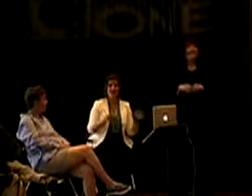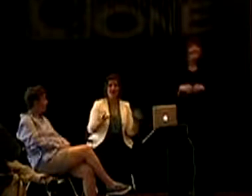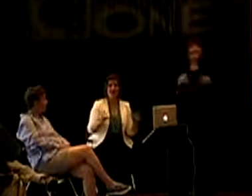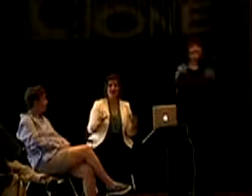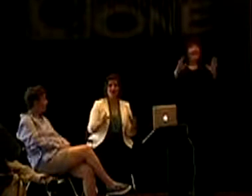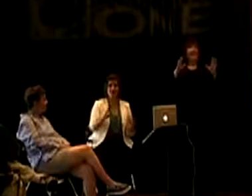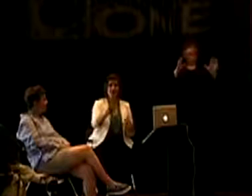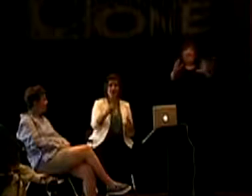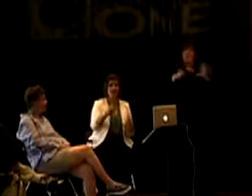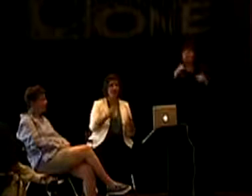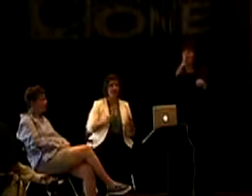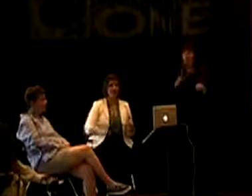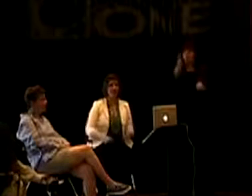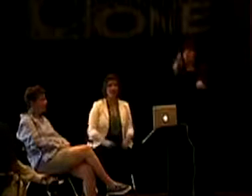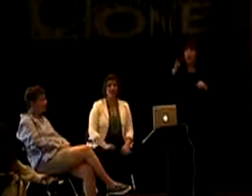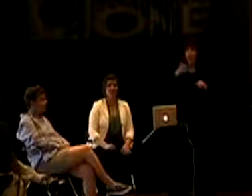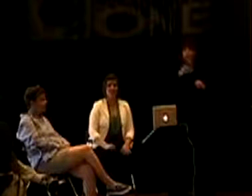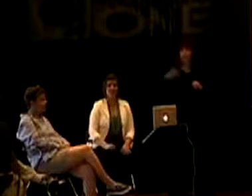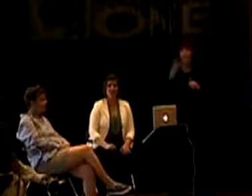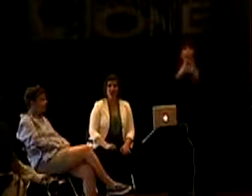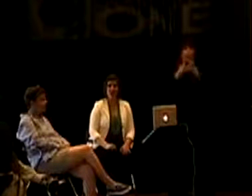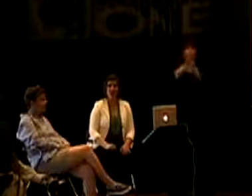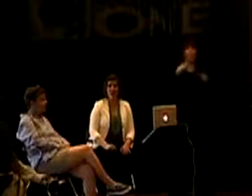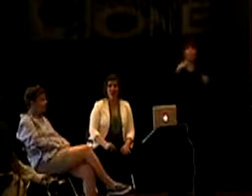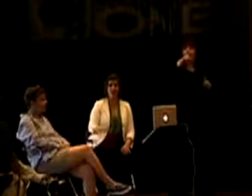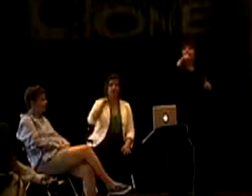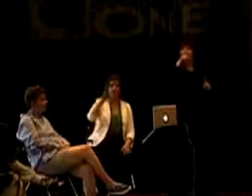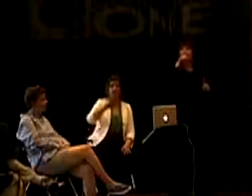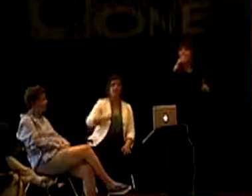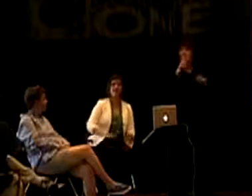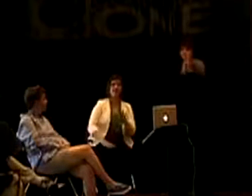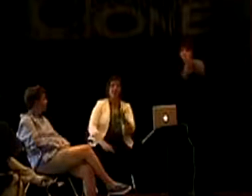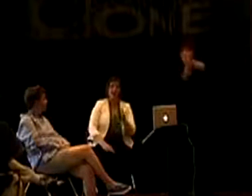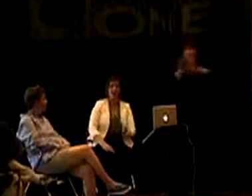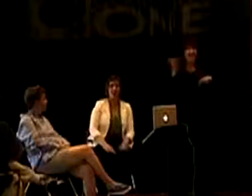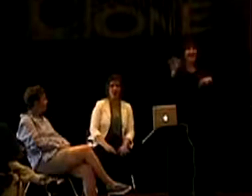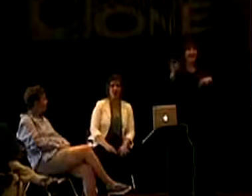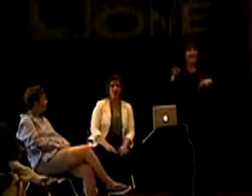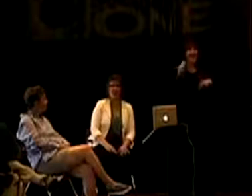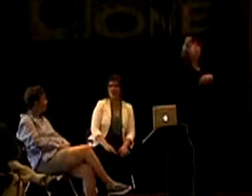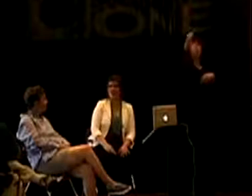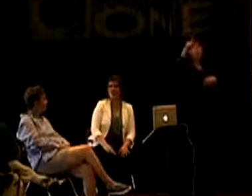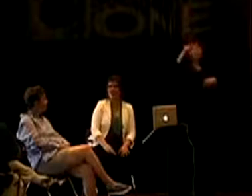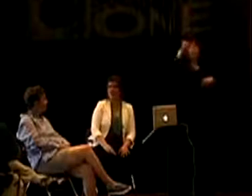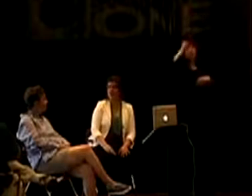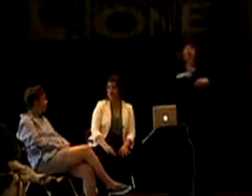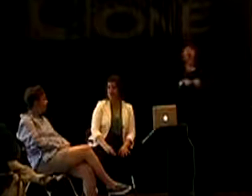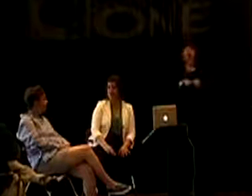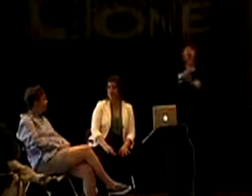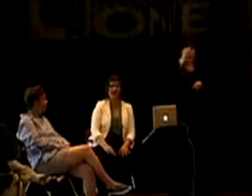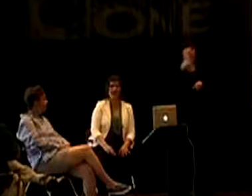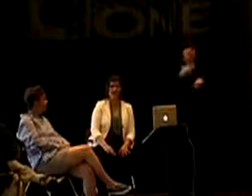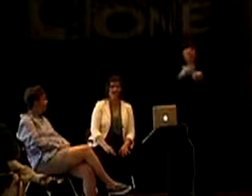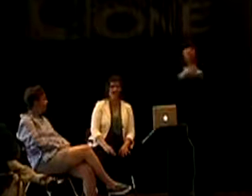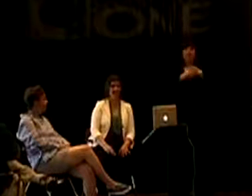Every once in a while, I'm sure we'll get a couple of questions in from the Twitter audience, and I'll get a signal from the back of the room that lets us know that that's happening, and